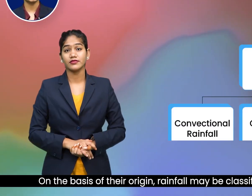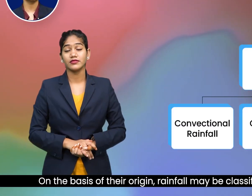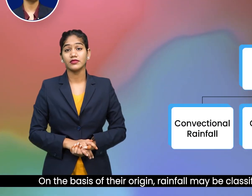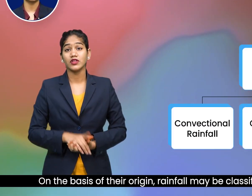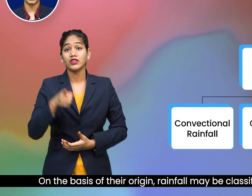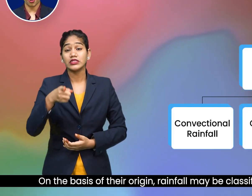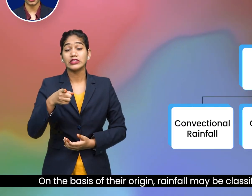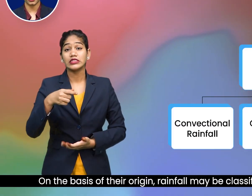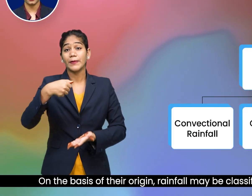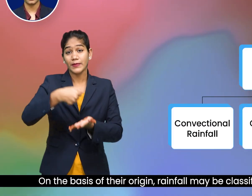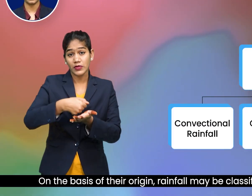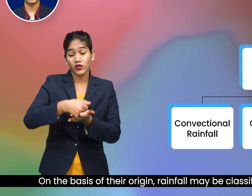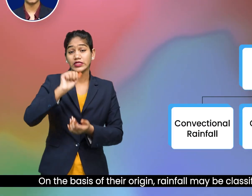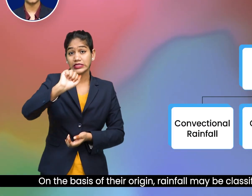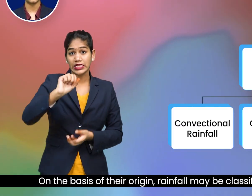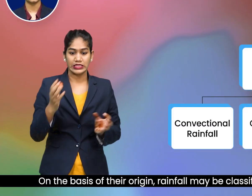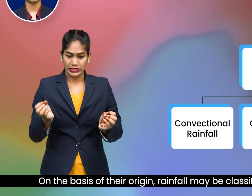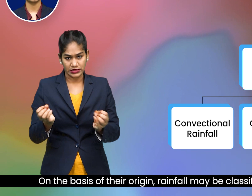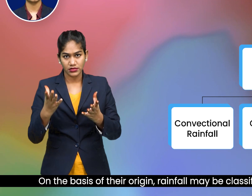On the basis of their origin,